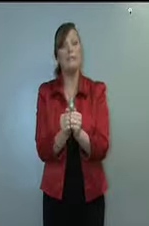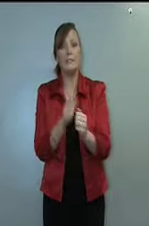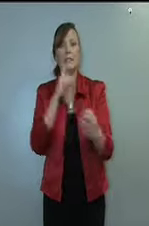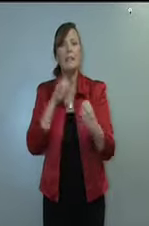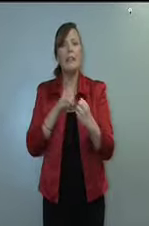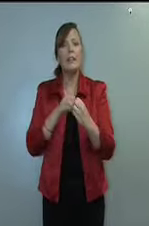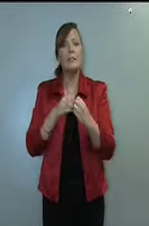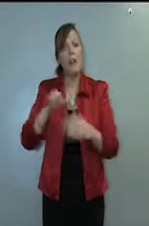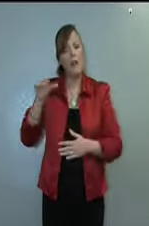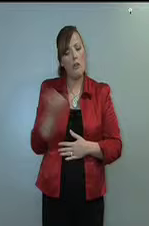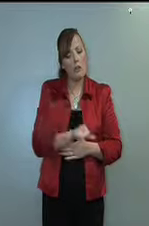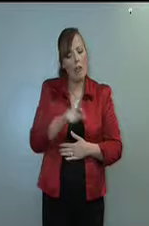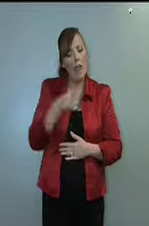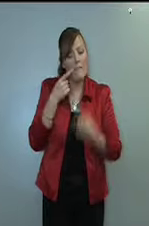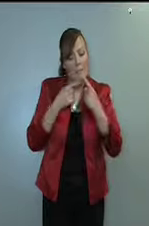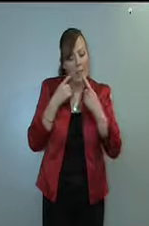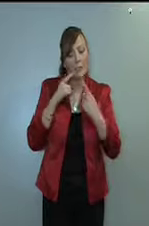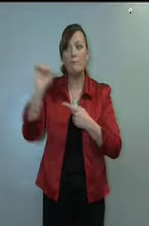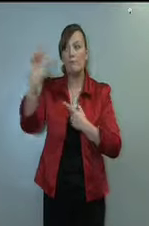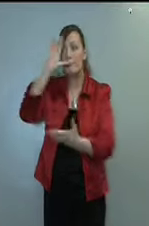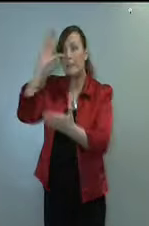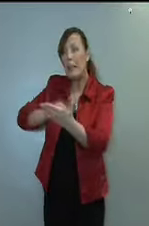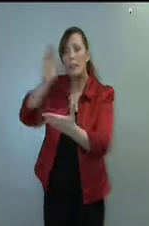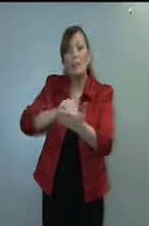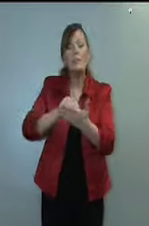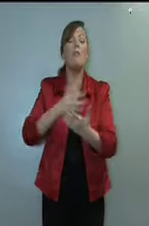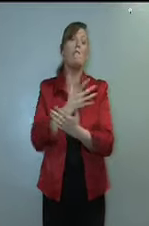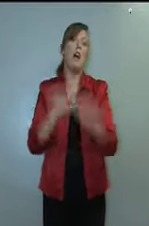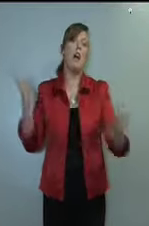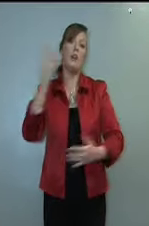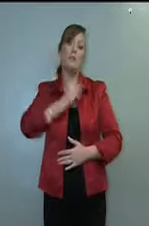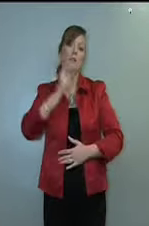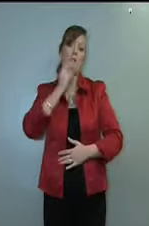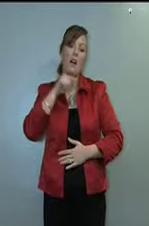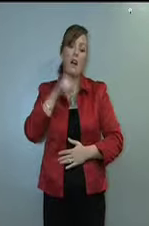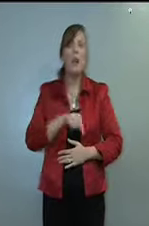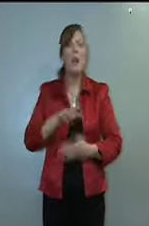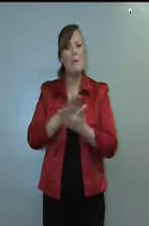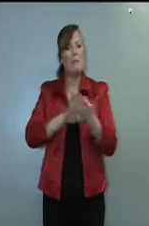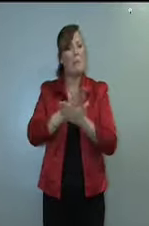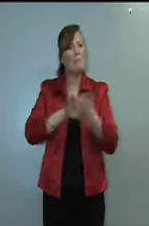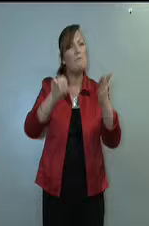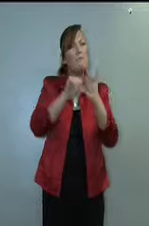members. Asking about real experiences identifies unknown barriers.